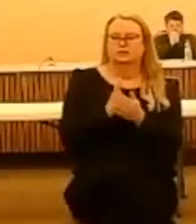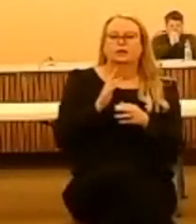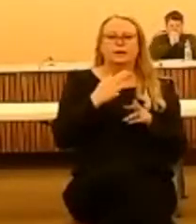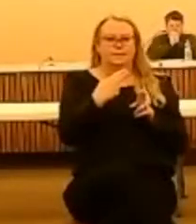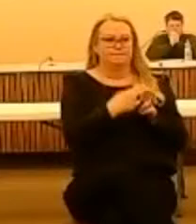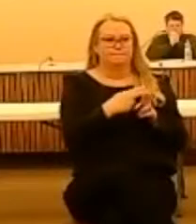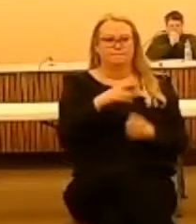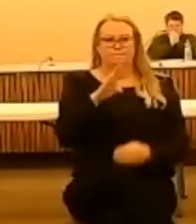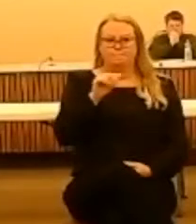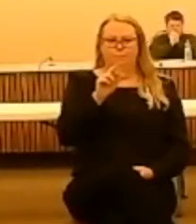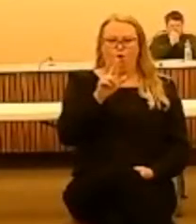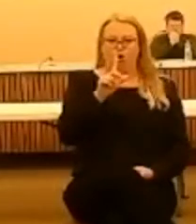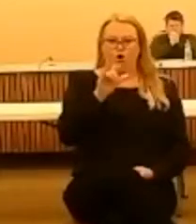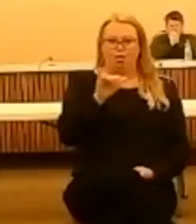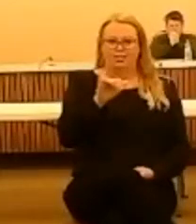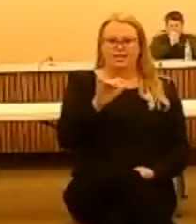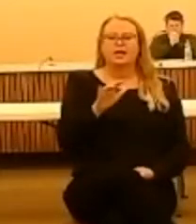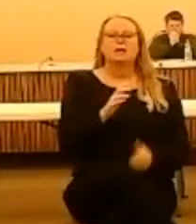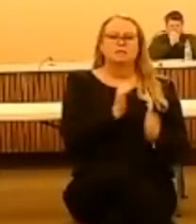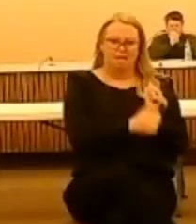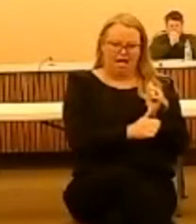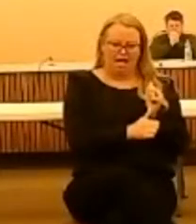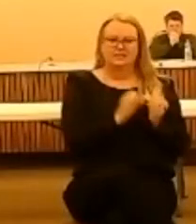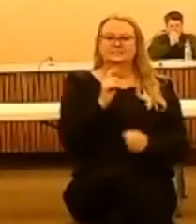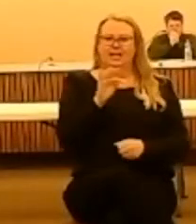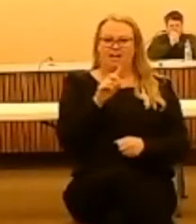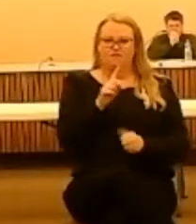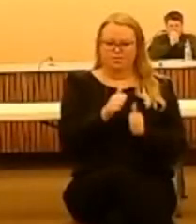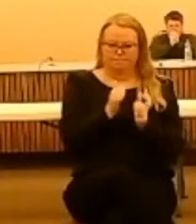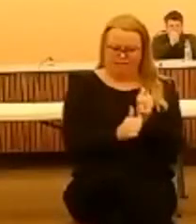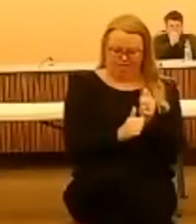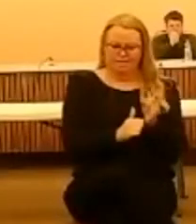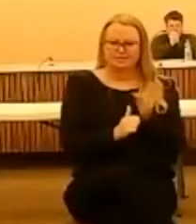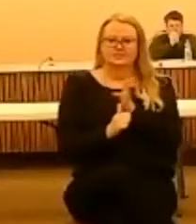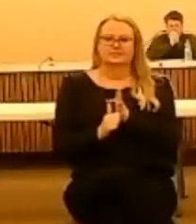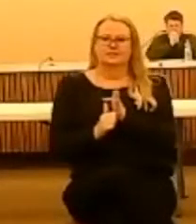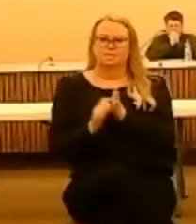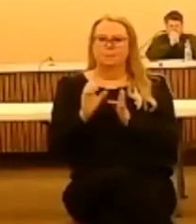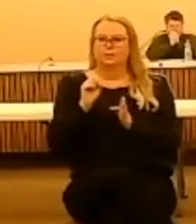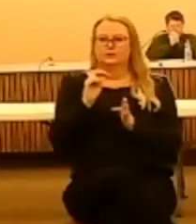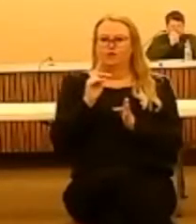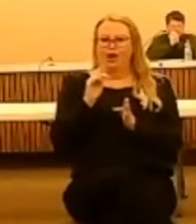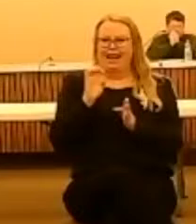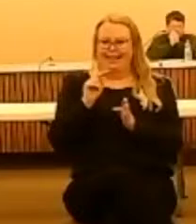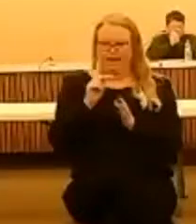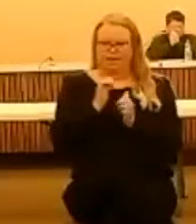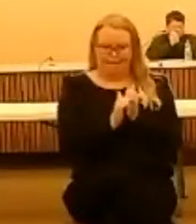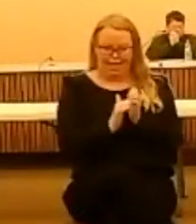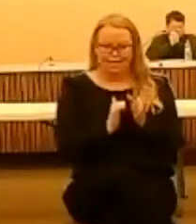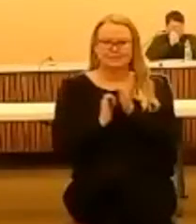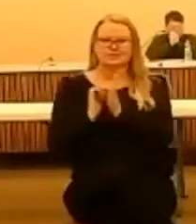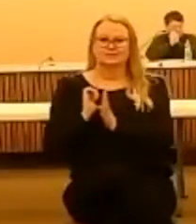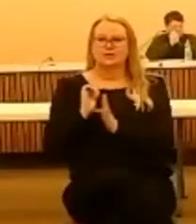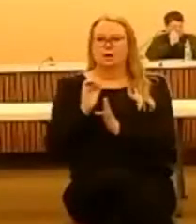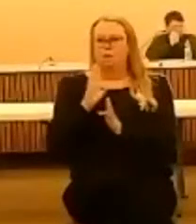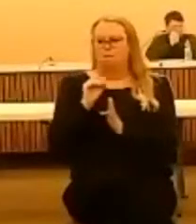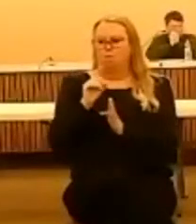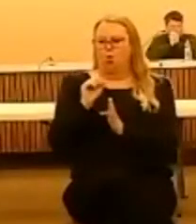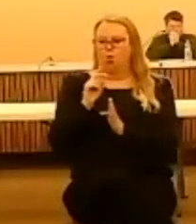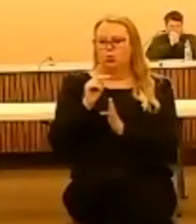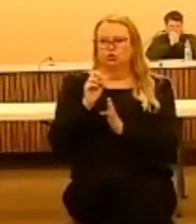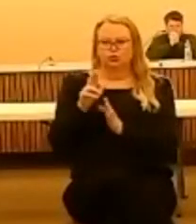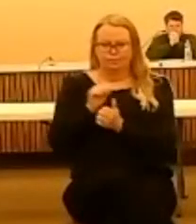Councilmember Barley. Aye. Councilmember Stafford. Aye. Councilmember Safranek. Aye. Councilmember Bolzner.